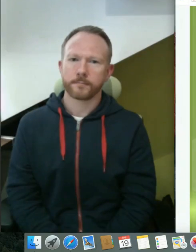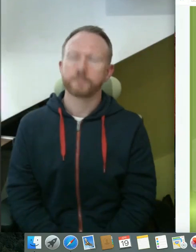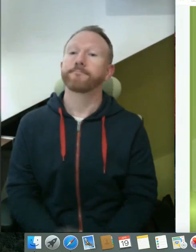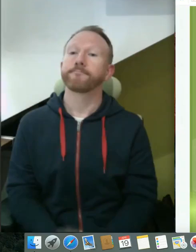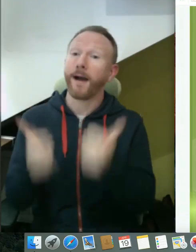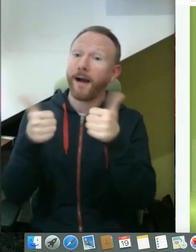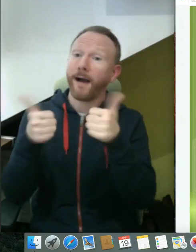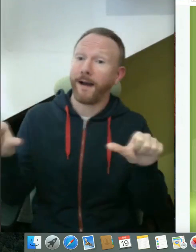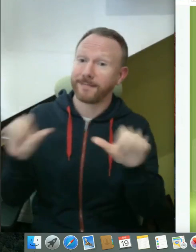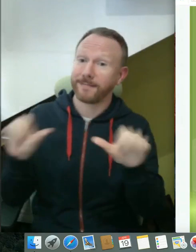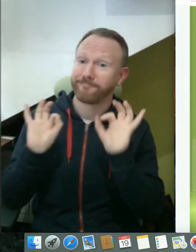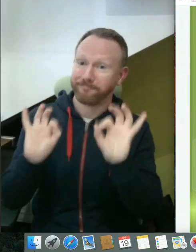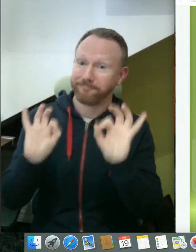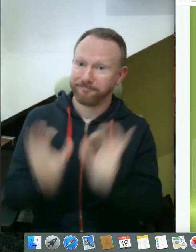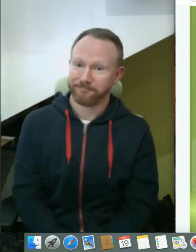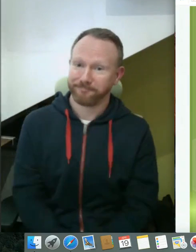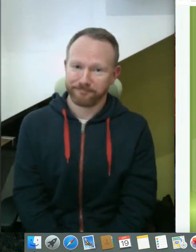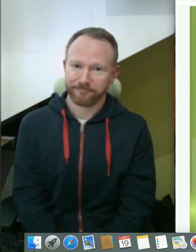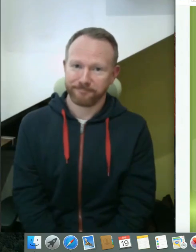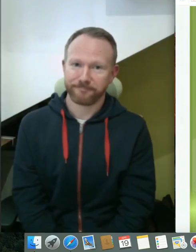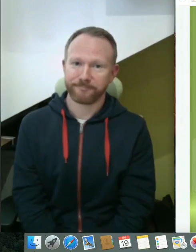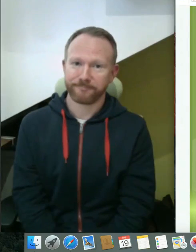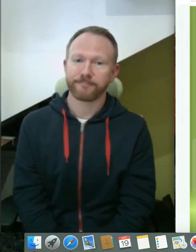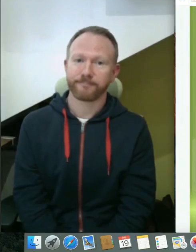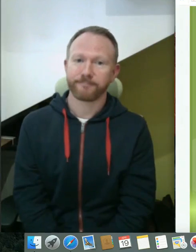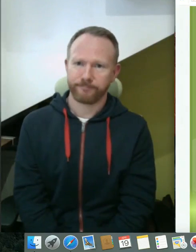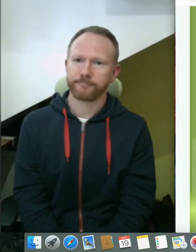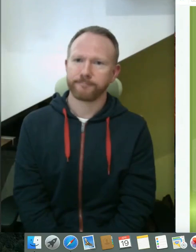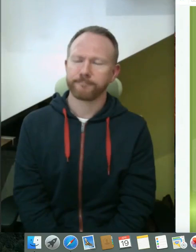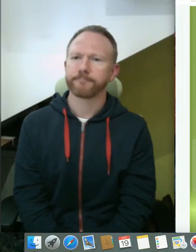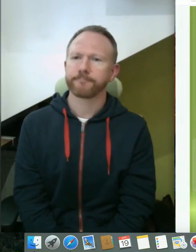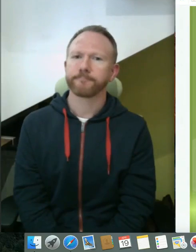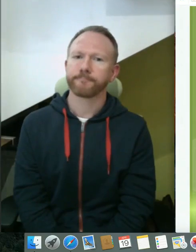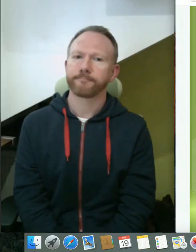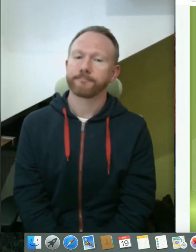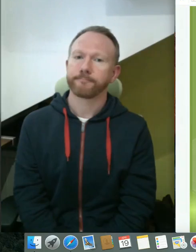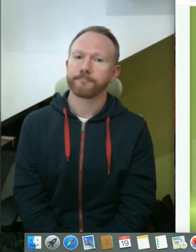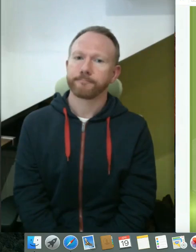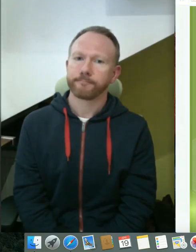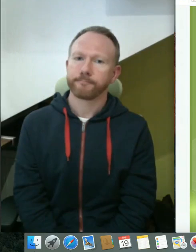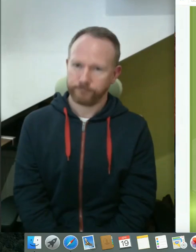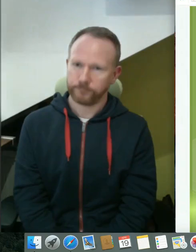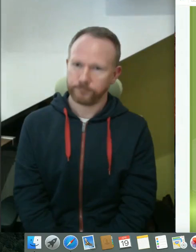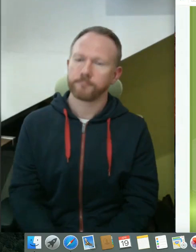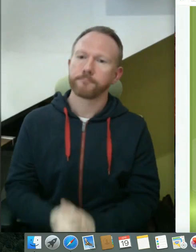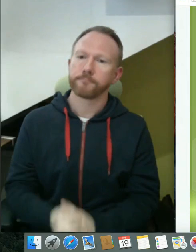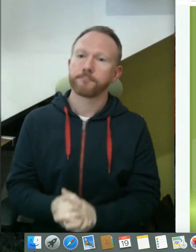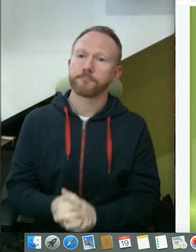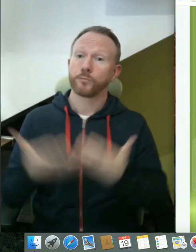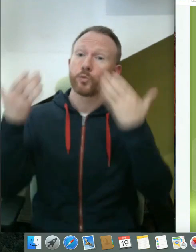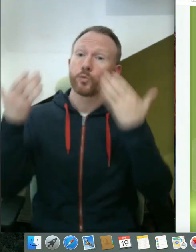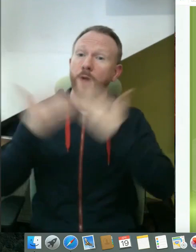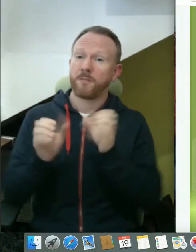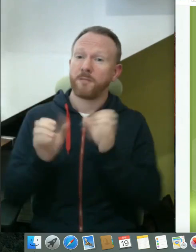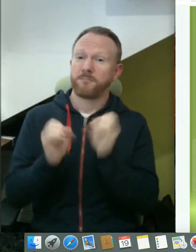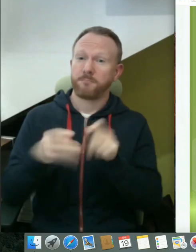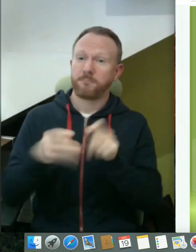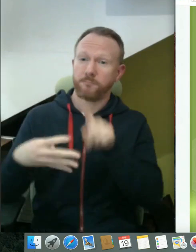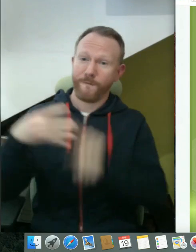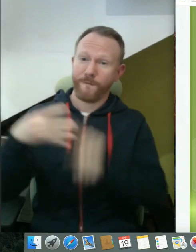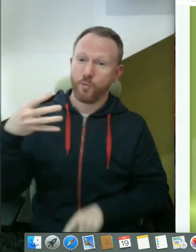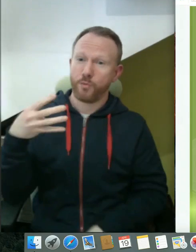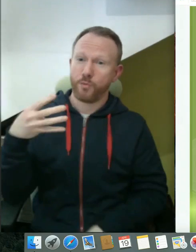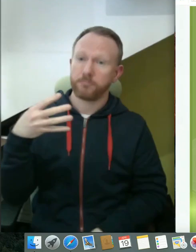There we go. So this presentation this evening will cover the following. Firstly, I'll talk a